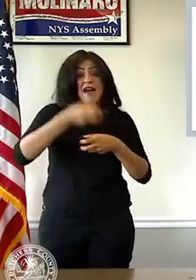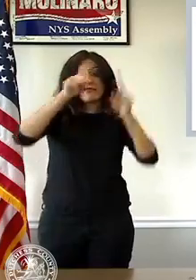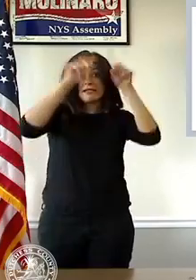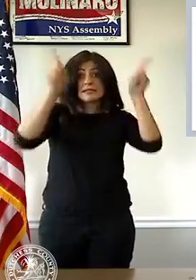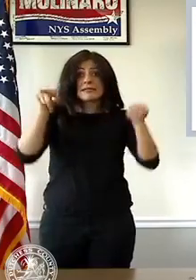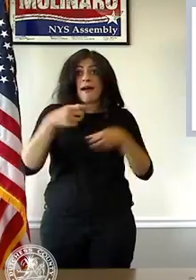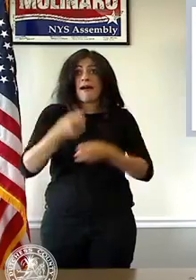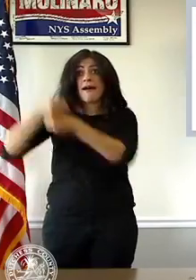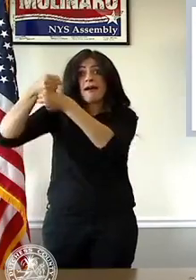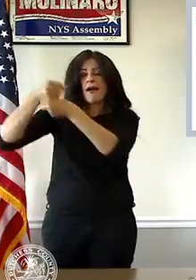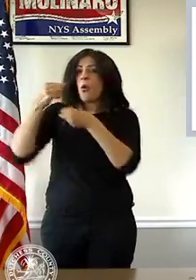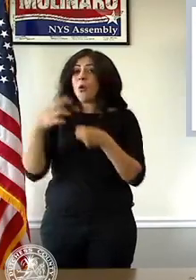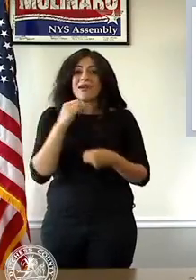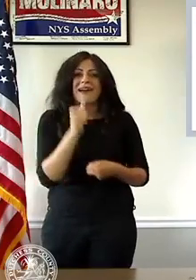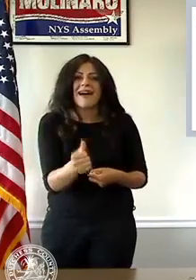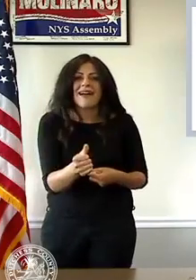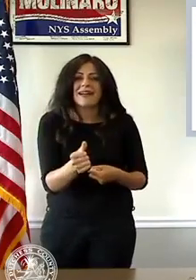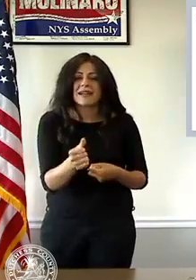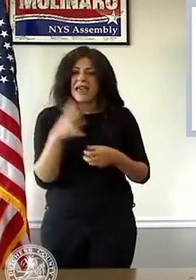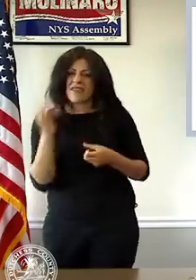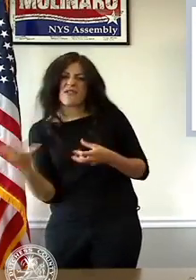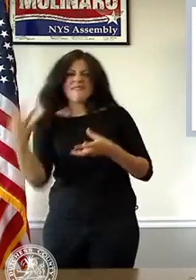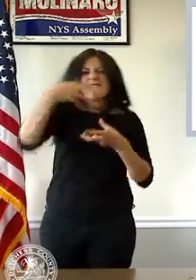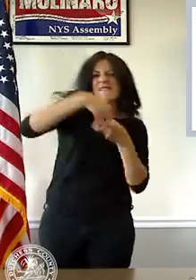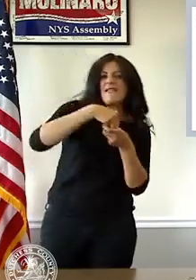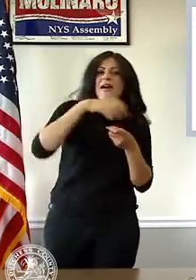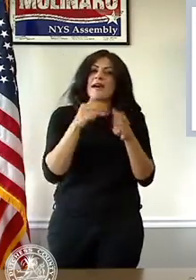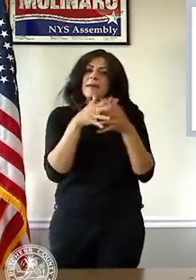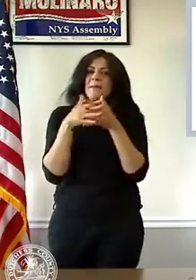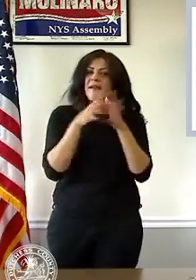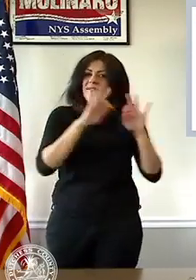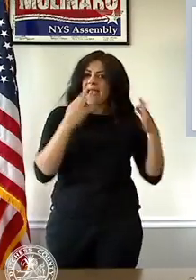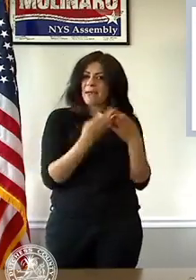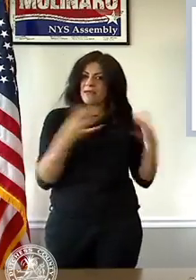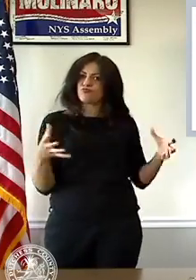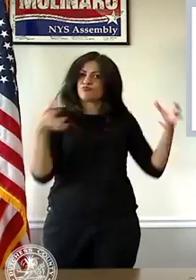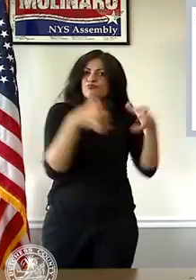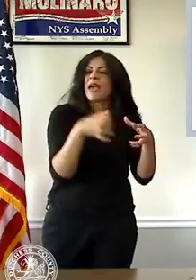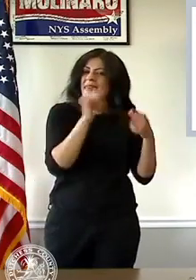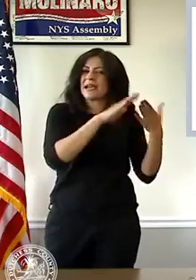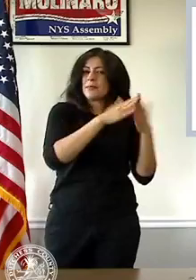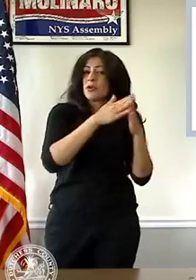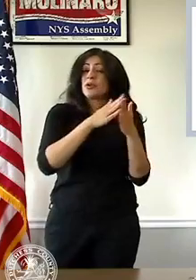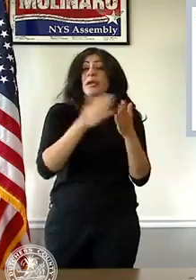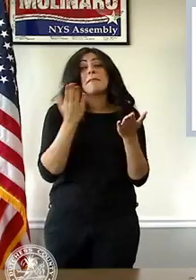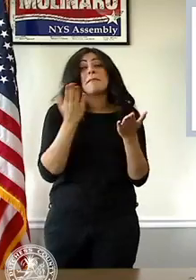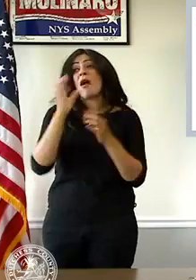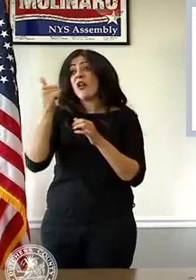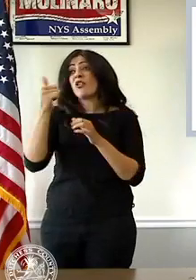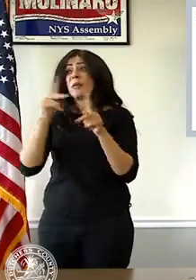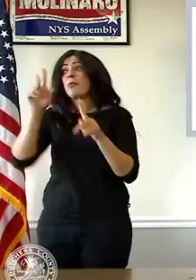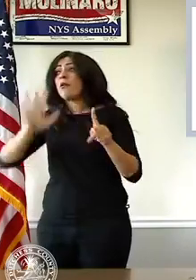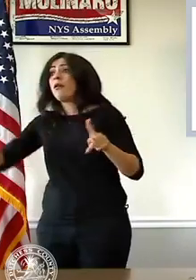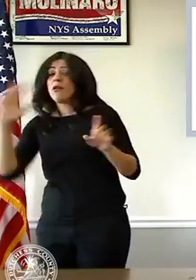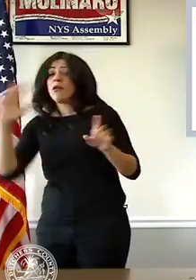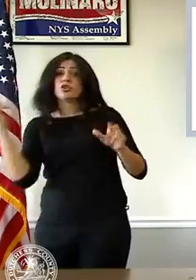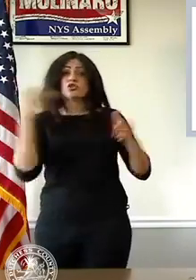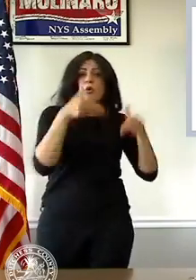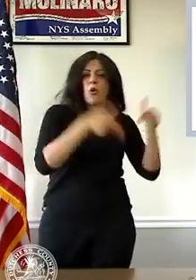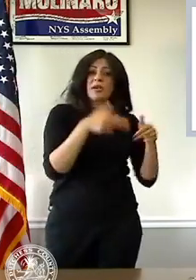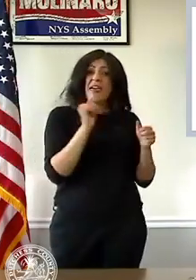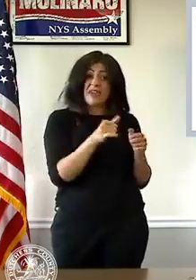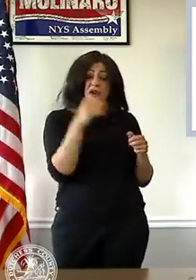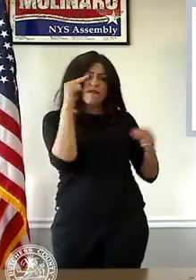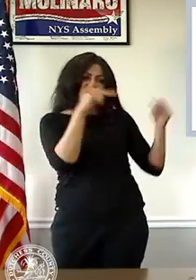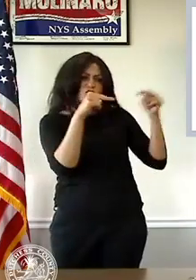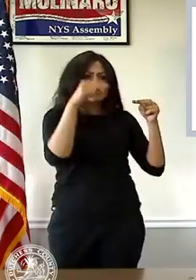not, were part of this American family here in this community. Maybe some from beyond, and all of their views,